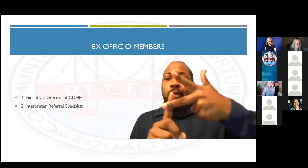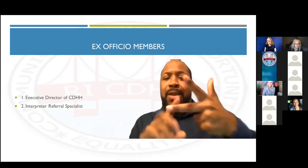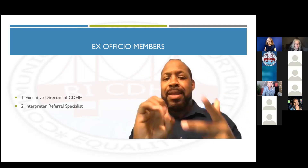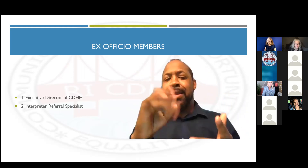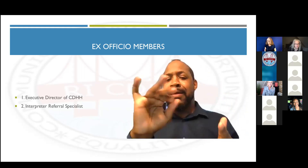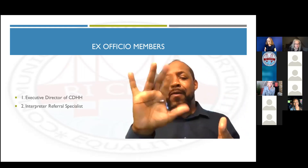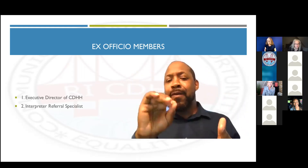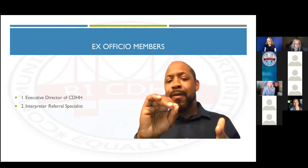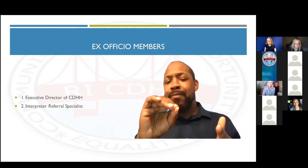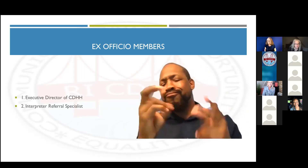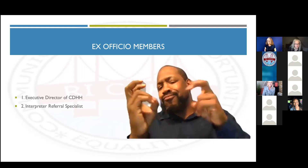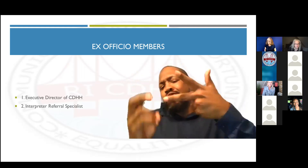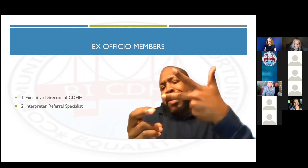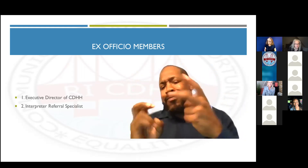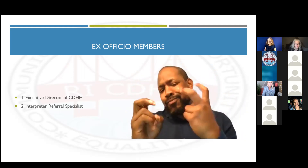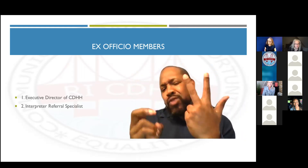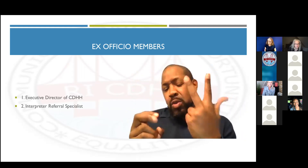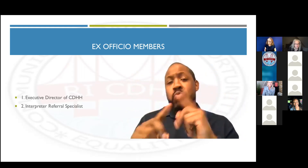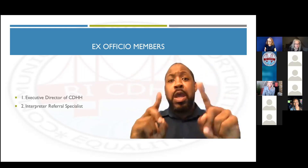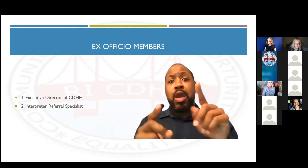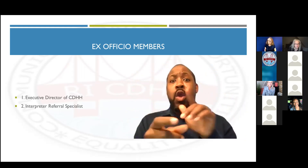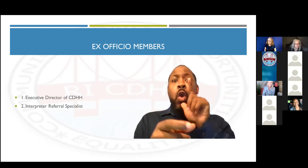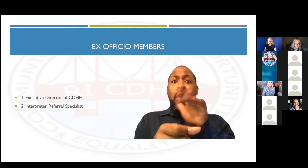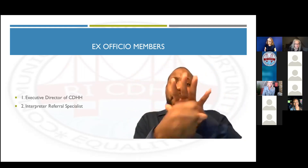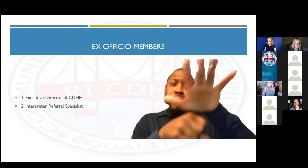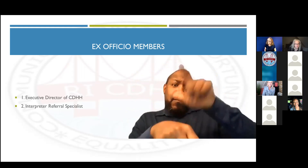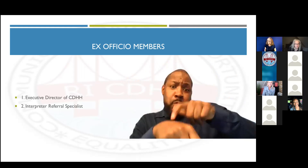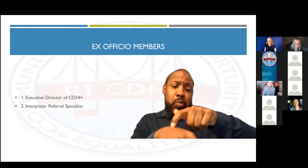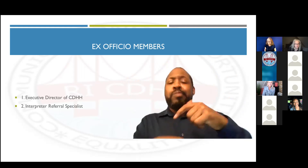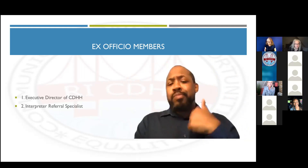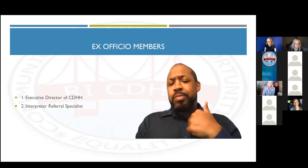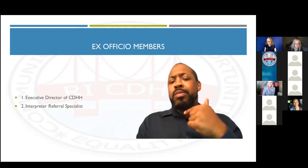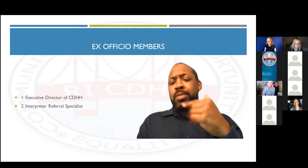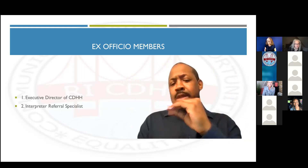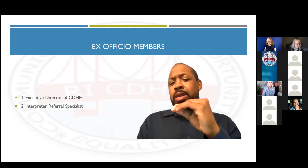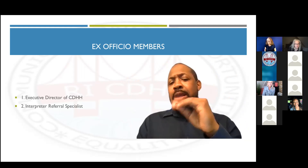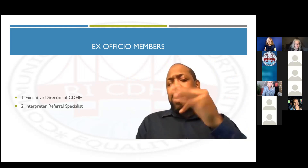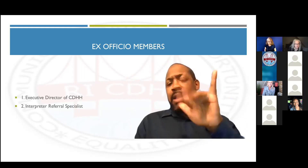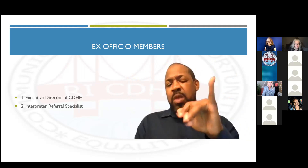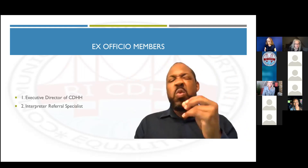will most likely and be a third ex officio member along with Holly and myself.